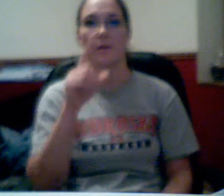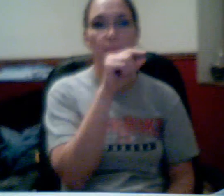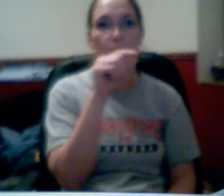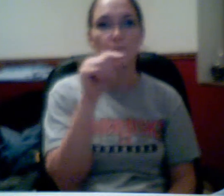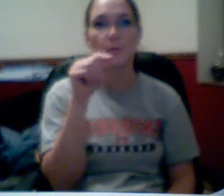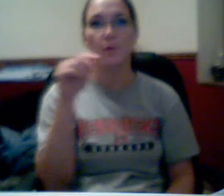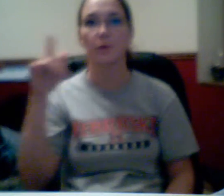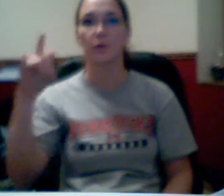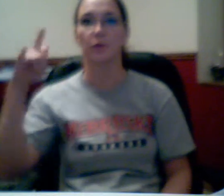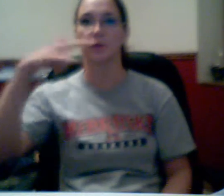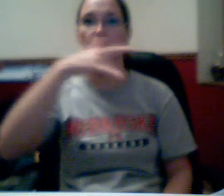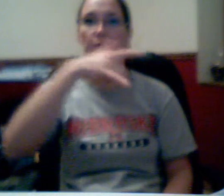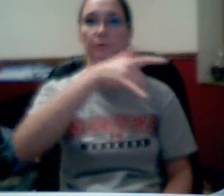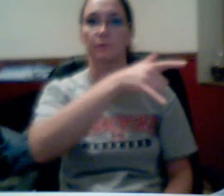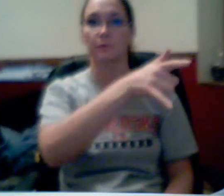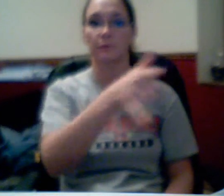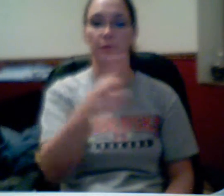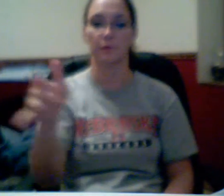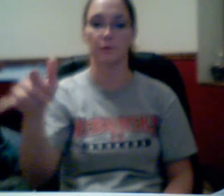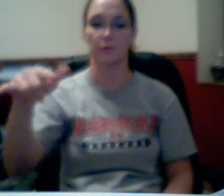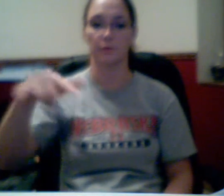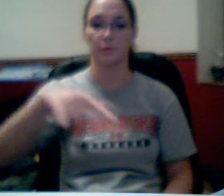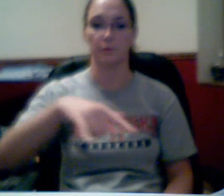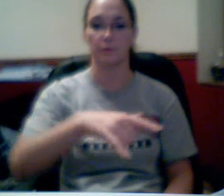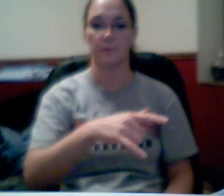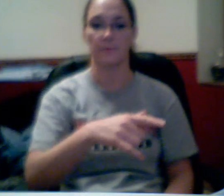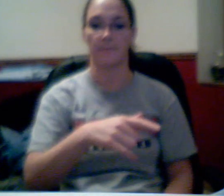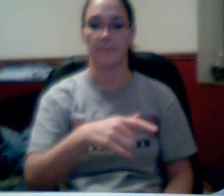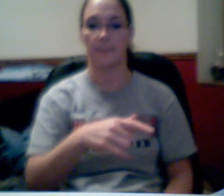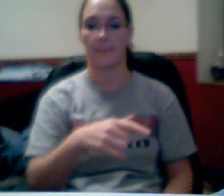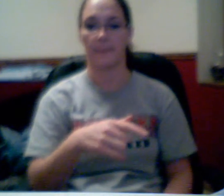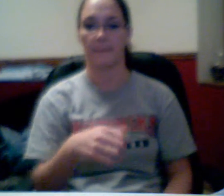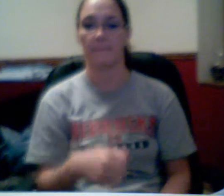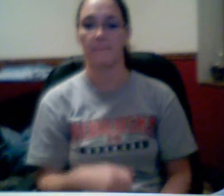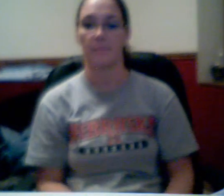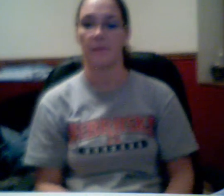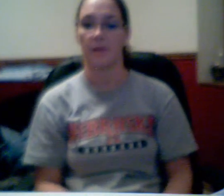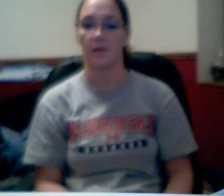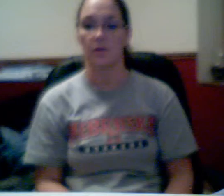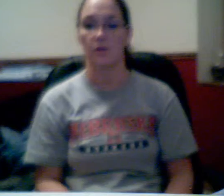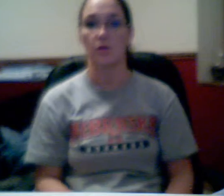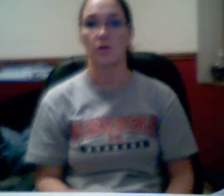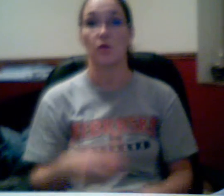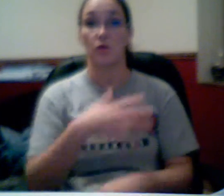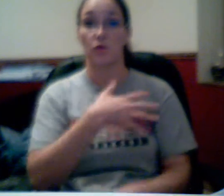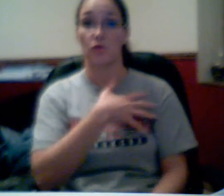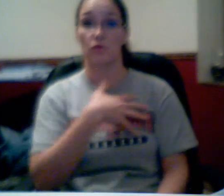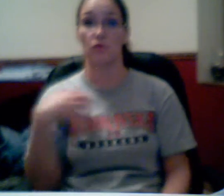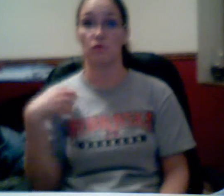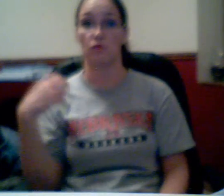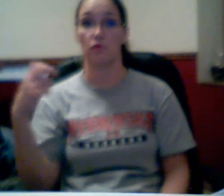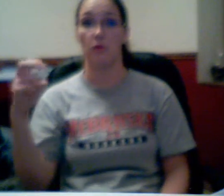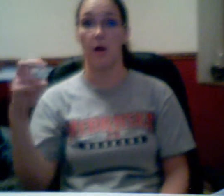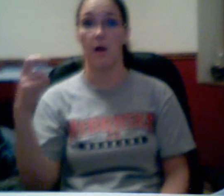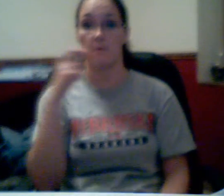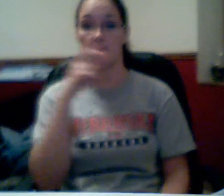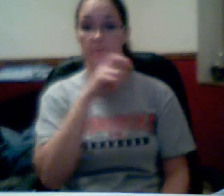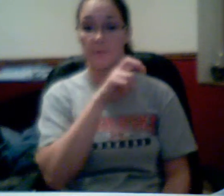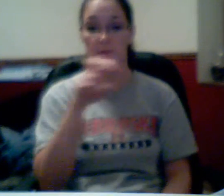mowing machine whirred louder, and the horses came nodding, their heads slowly in time with their feet. David jumped when